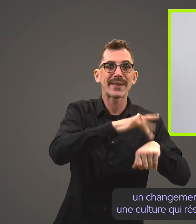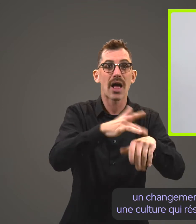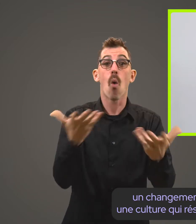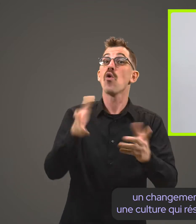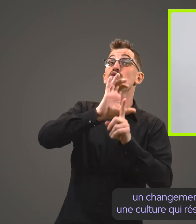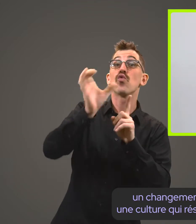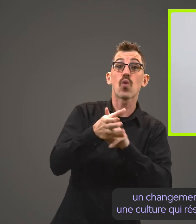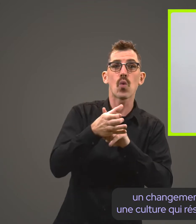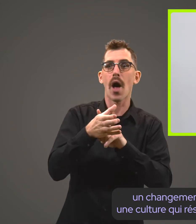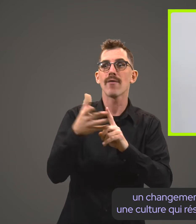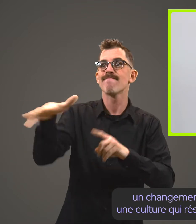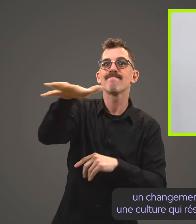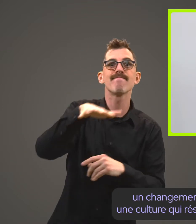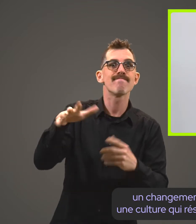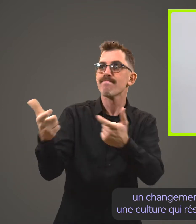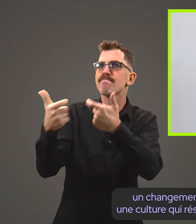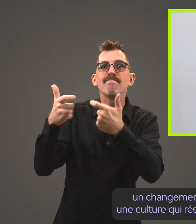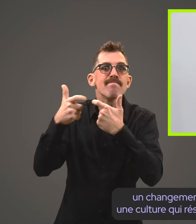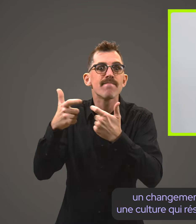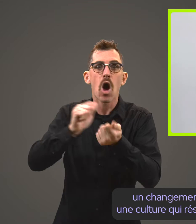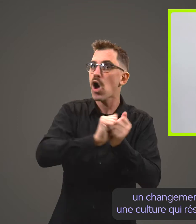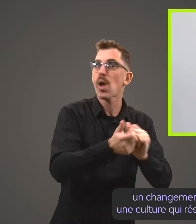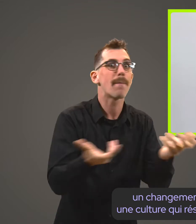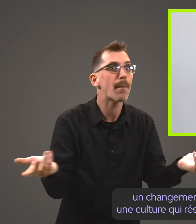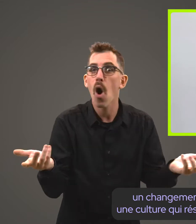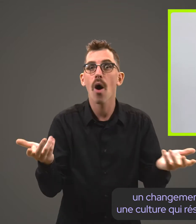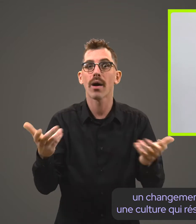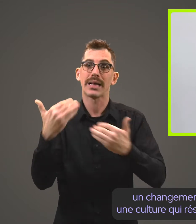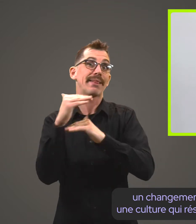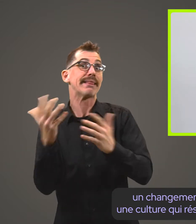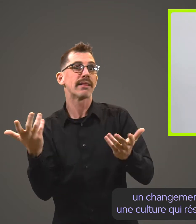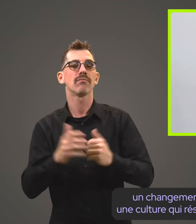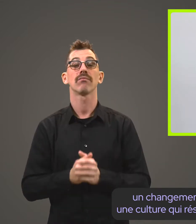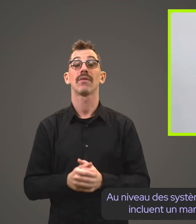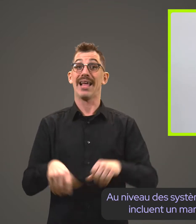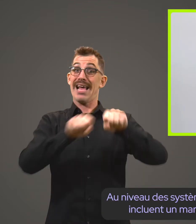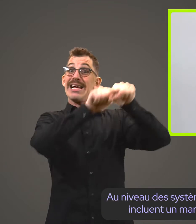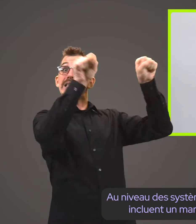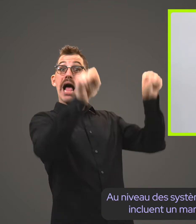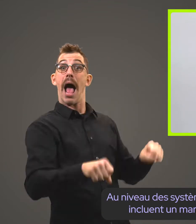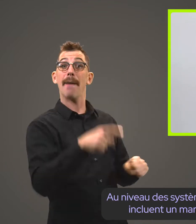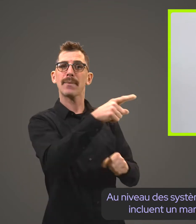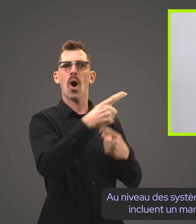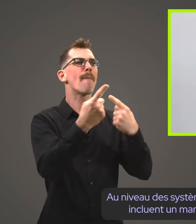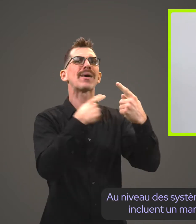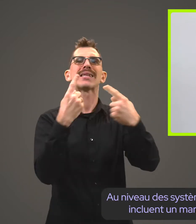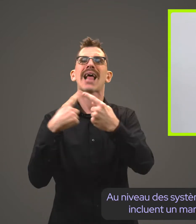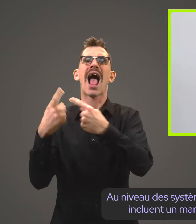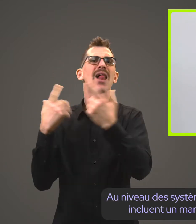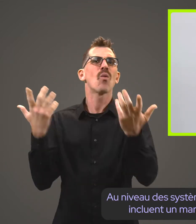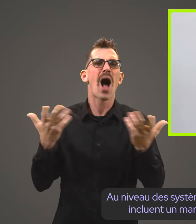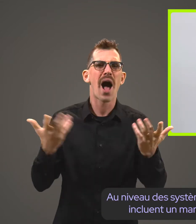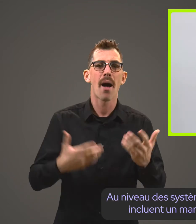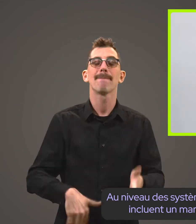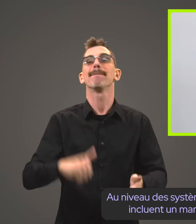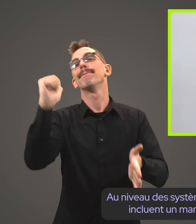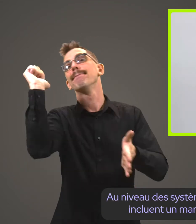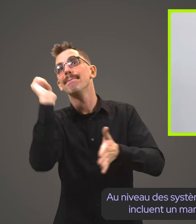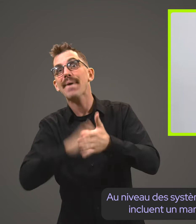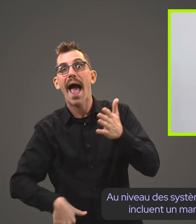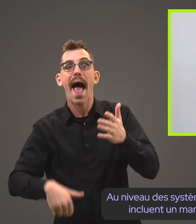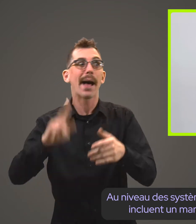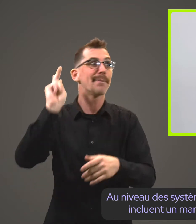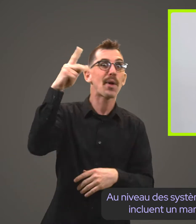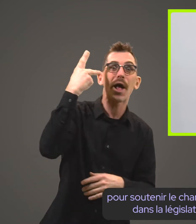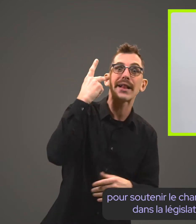in practice, or a culture that is resistant to change. At the systems level, some barriers include a